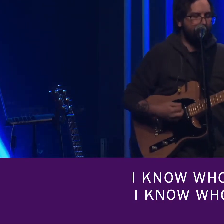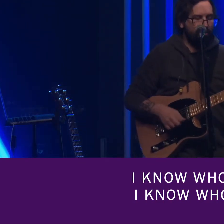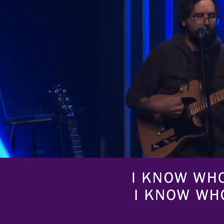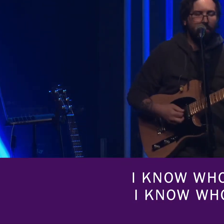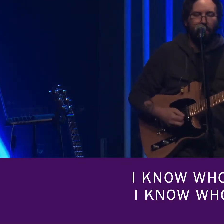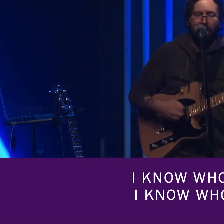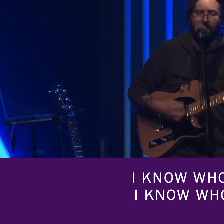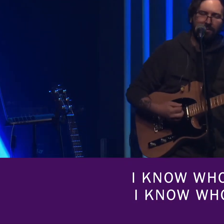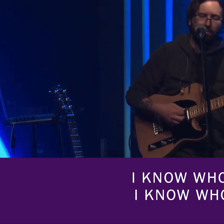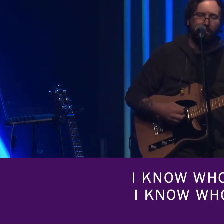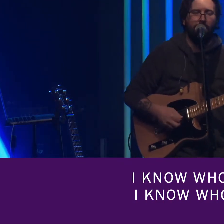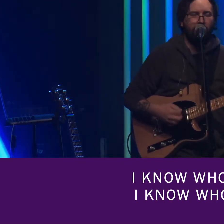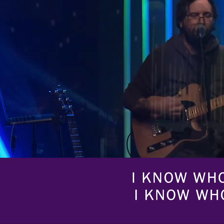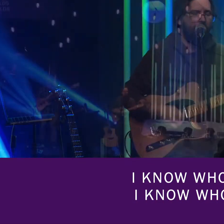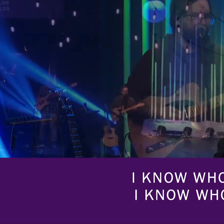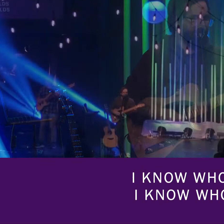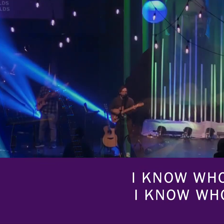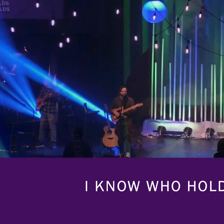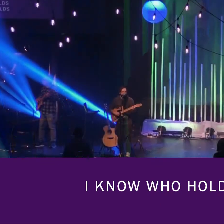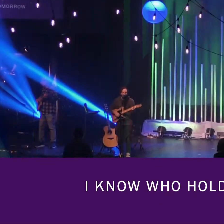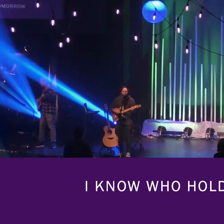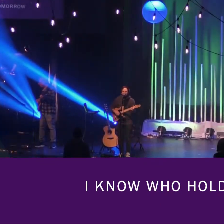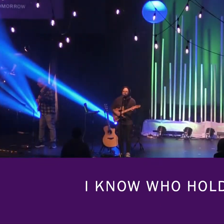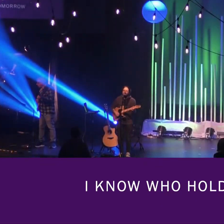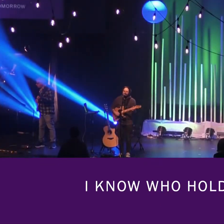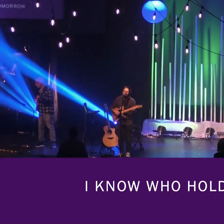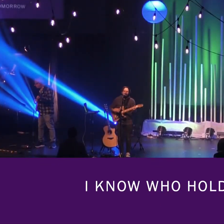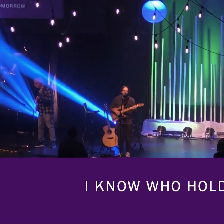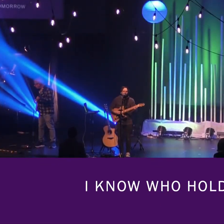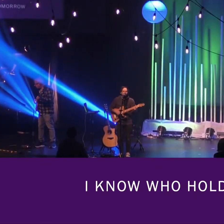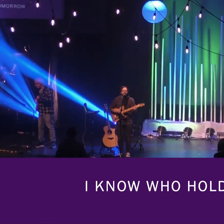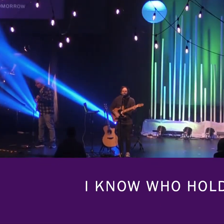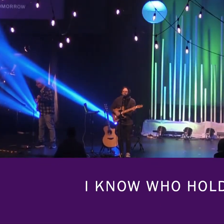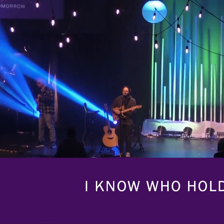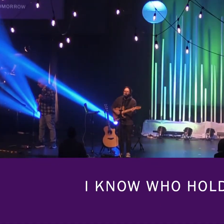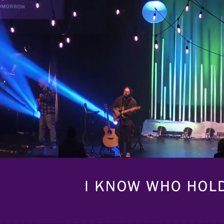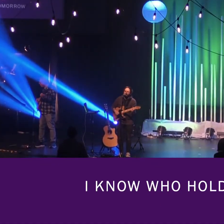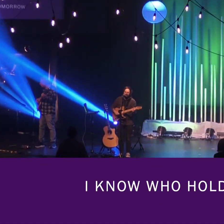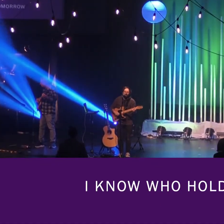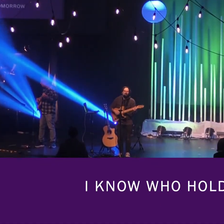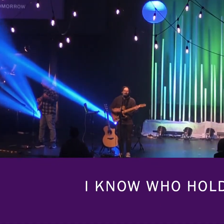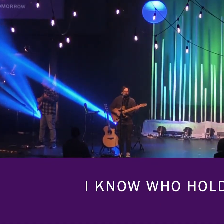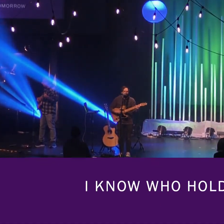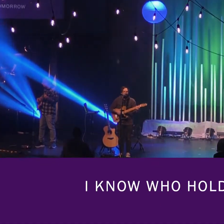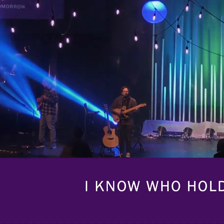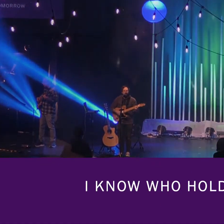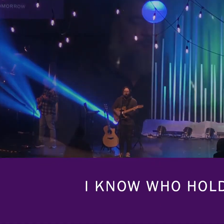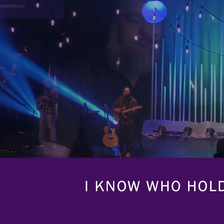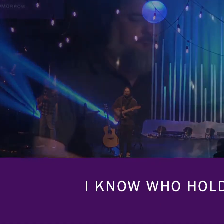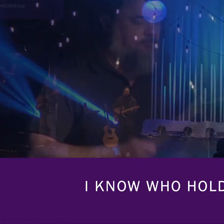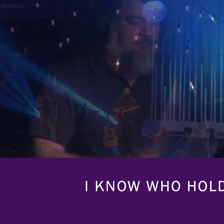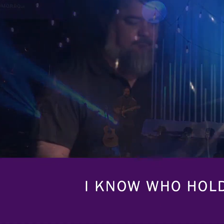I know who holds, who holds. I know who holds